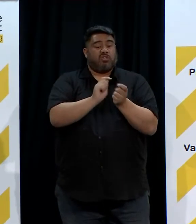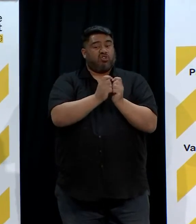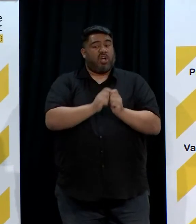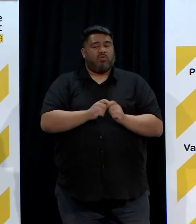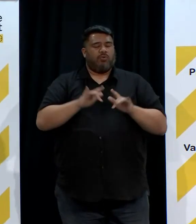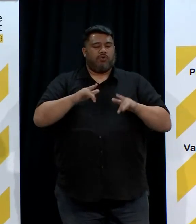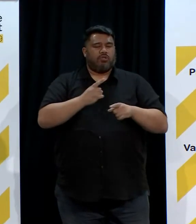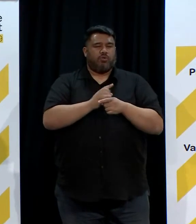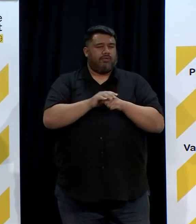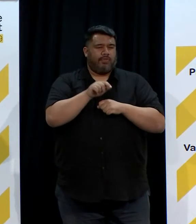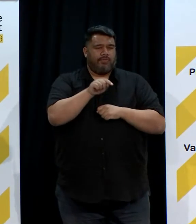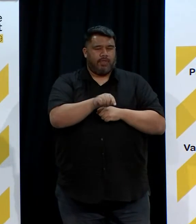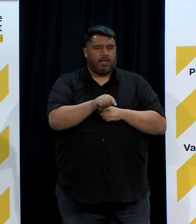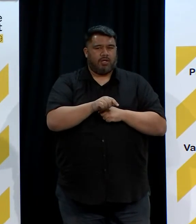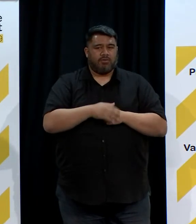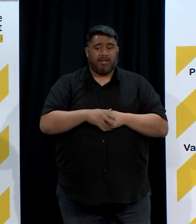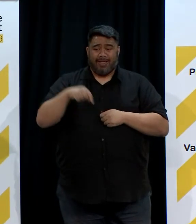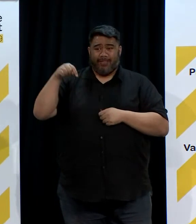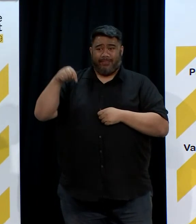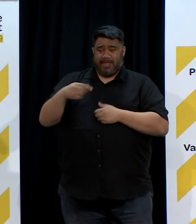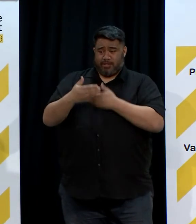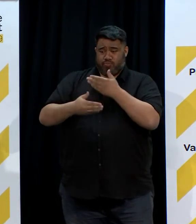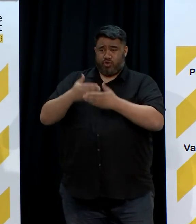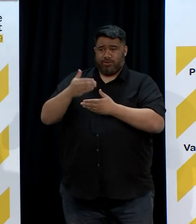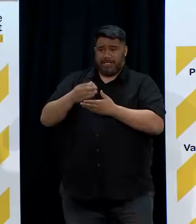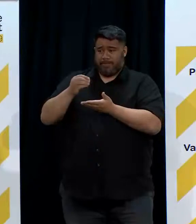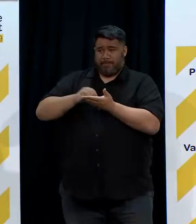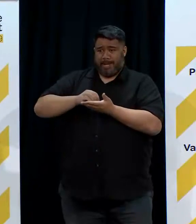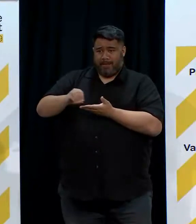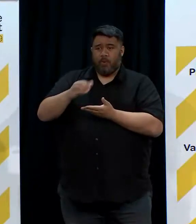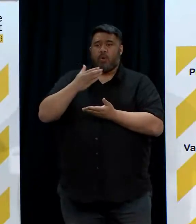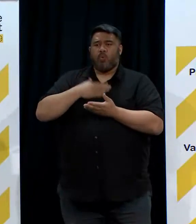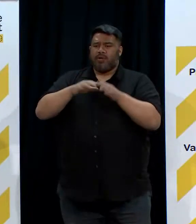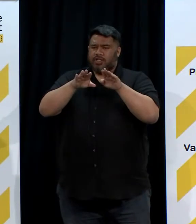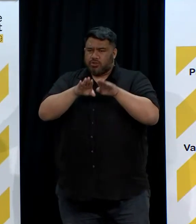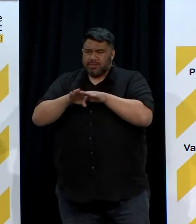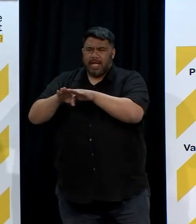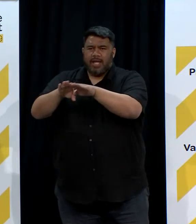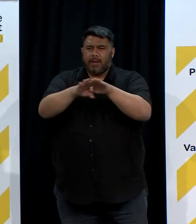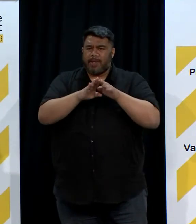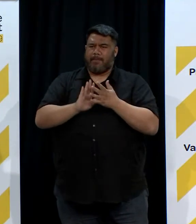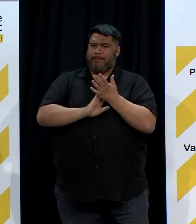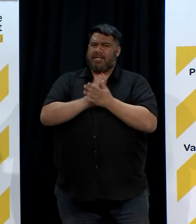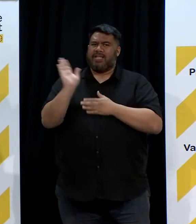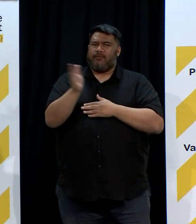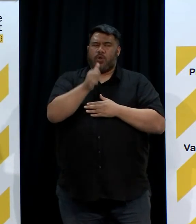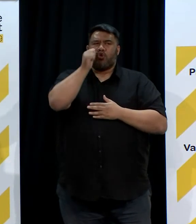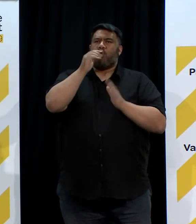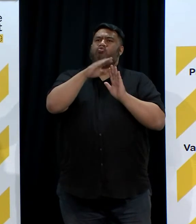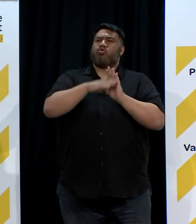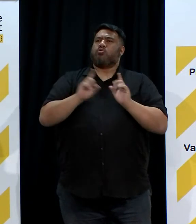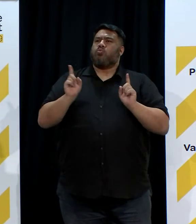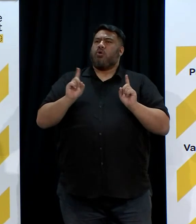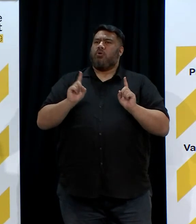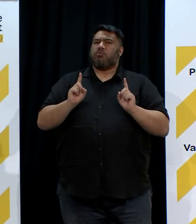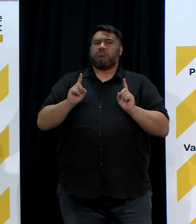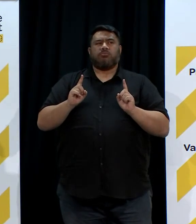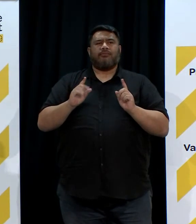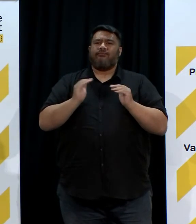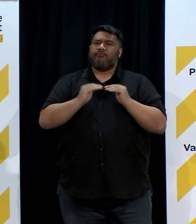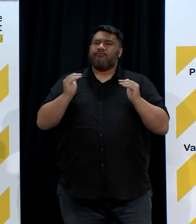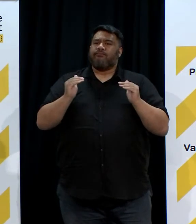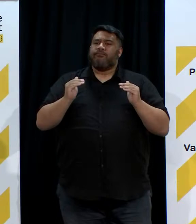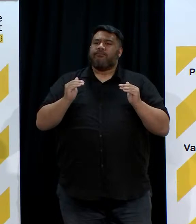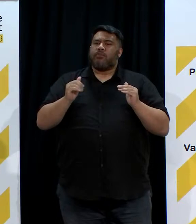this process is we've tried to be consistent so that people can know for sure about their eligibility.